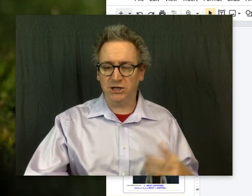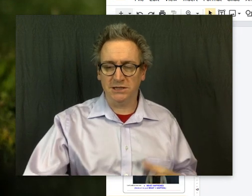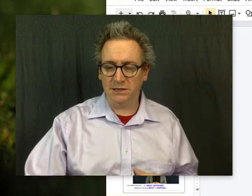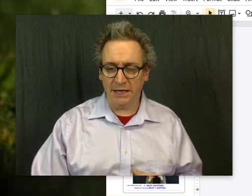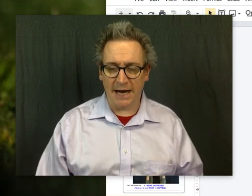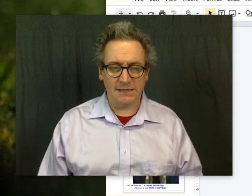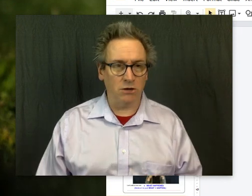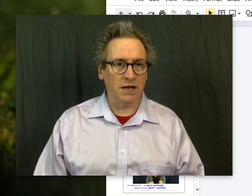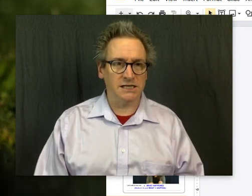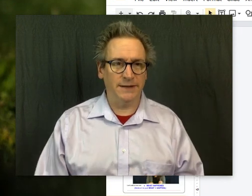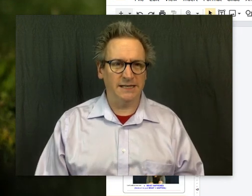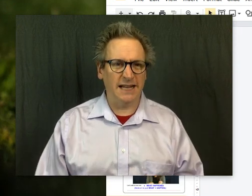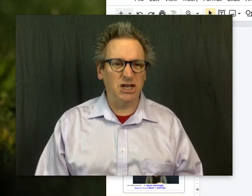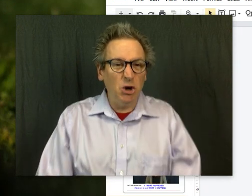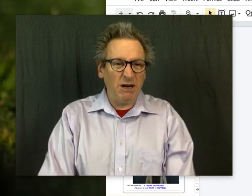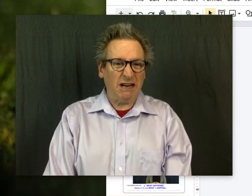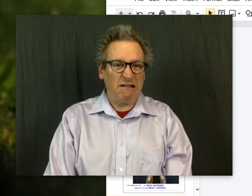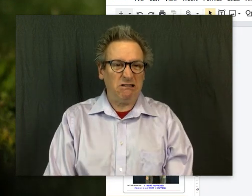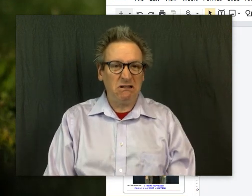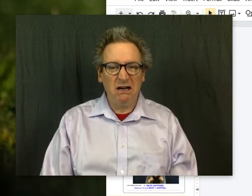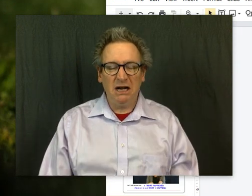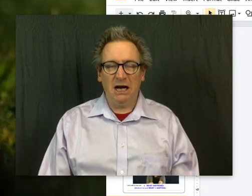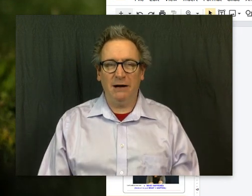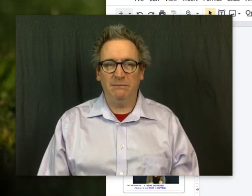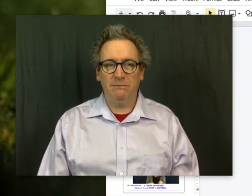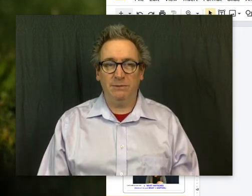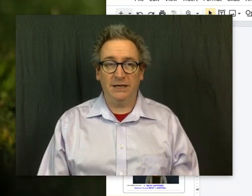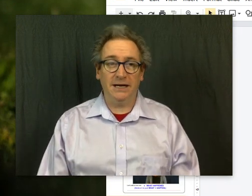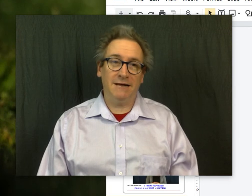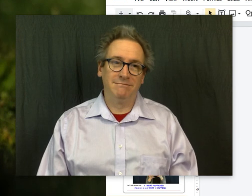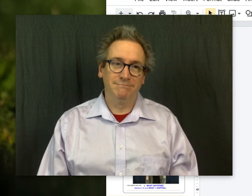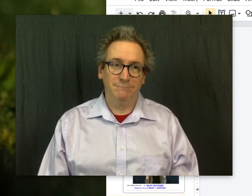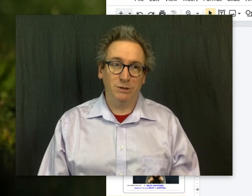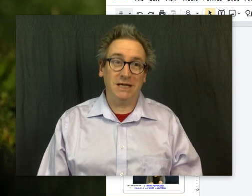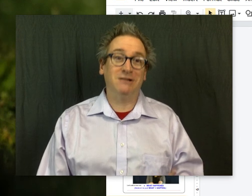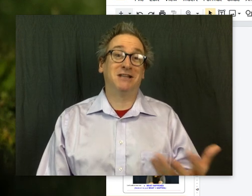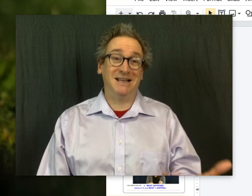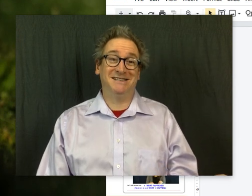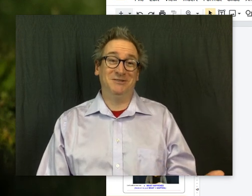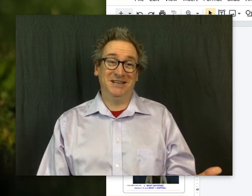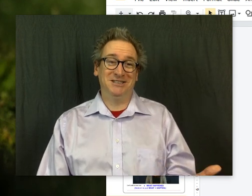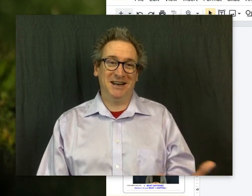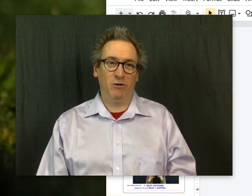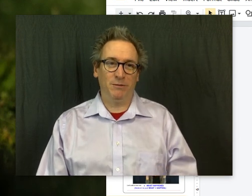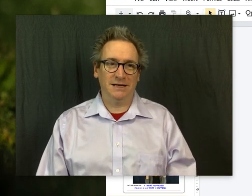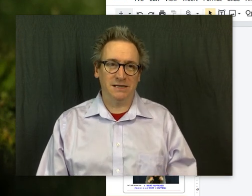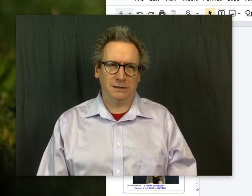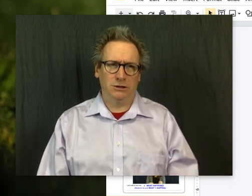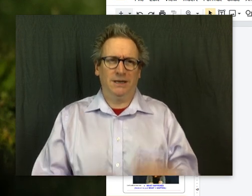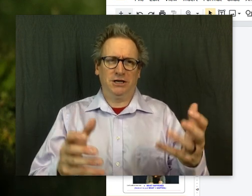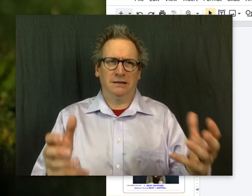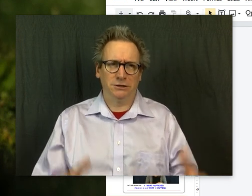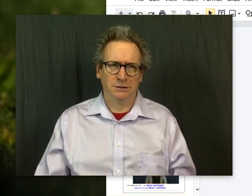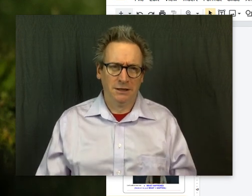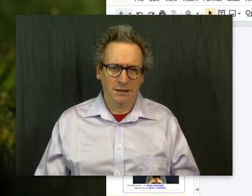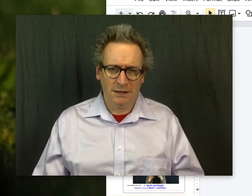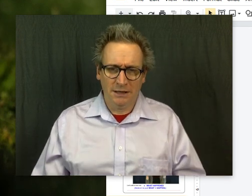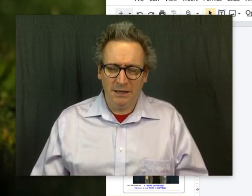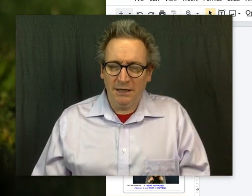teach it in ASL classes because that's too much English. But then again, most English classes don't teach it anymore because it's too much